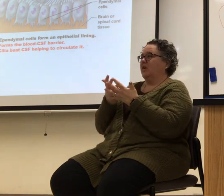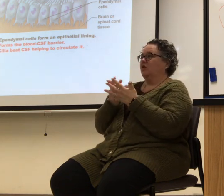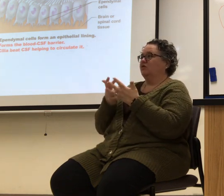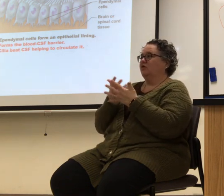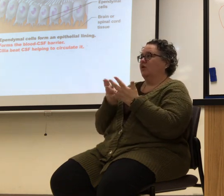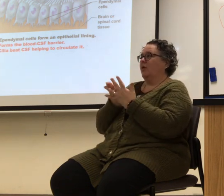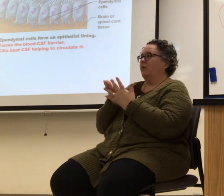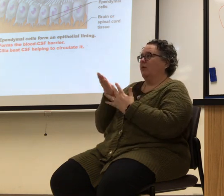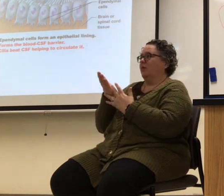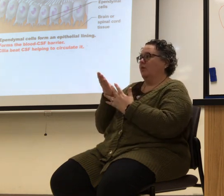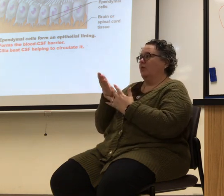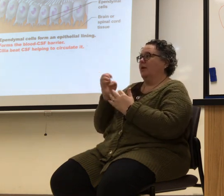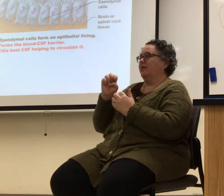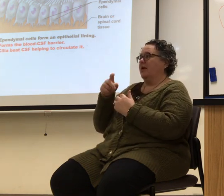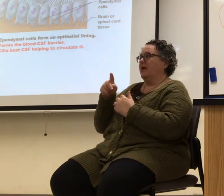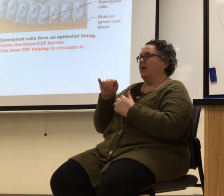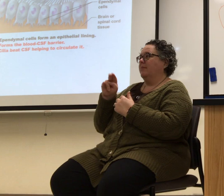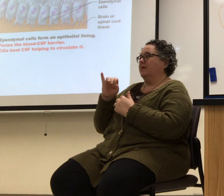called ependymal cells.